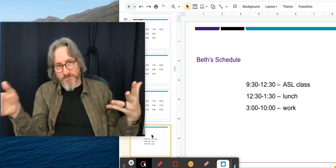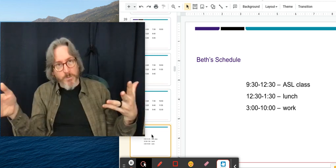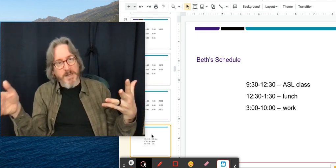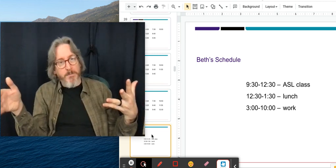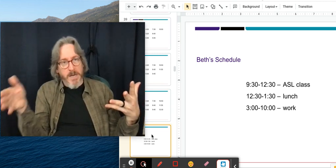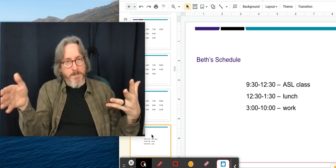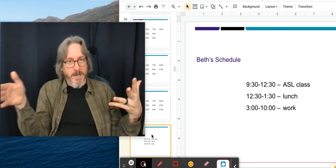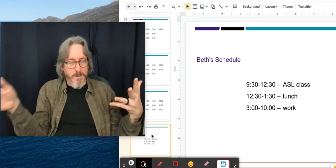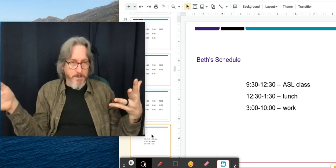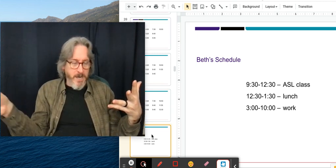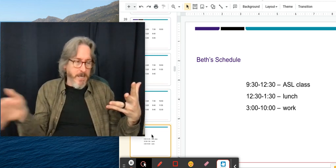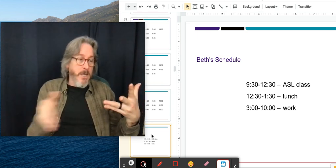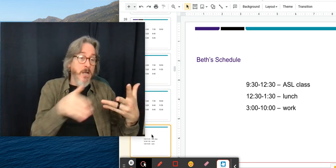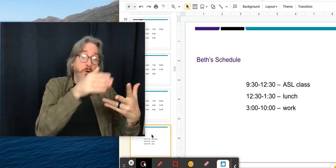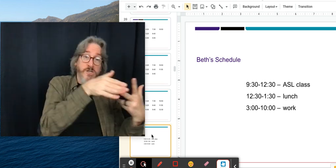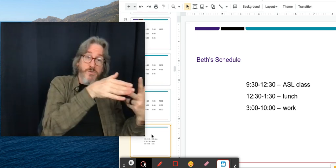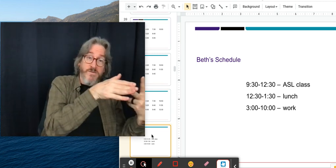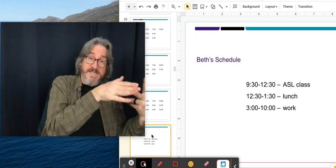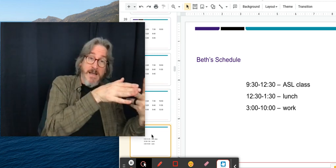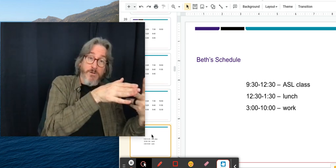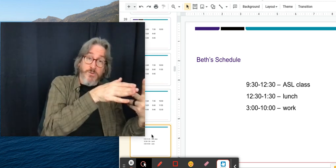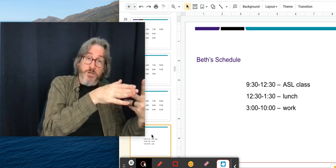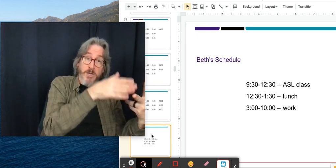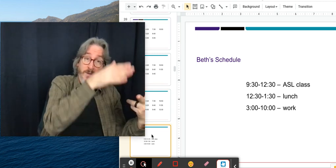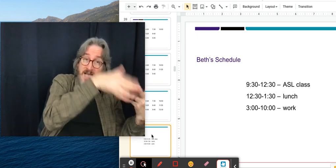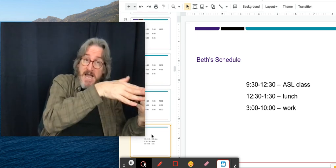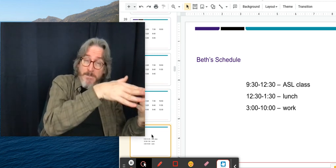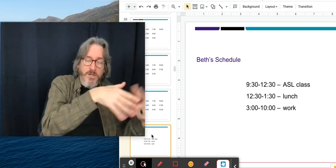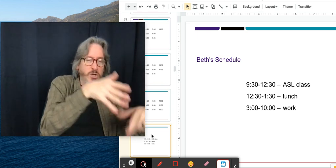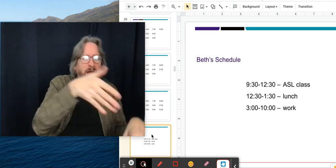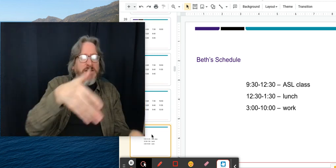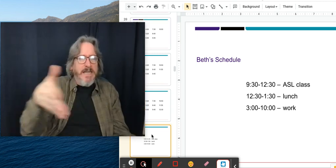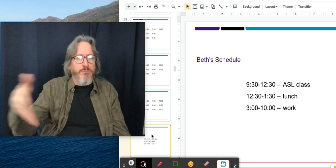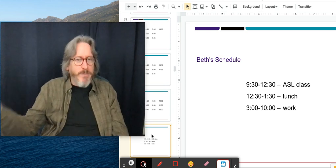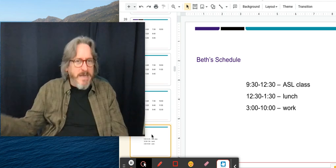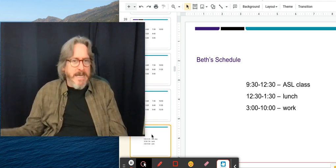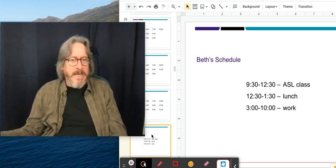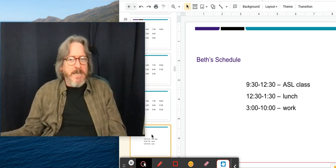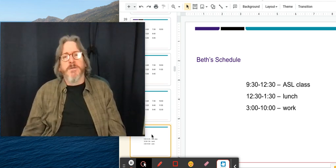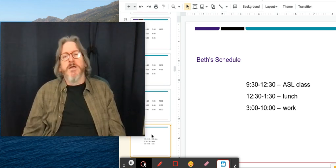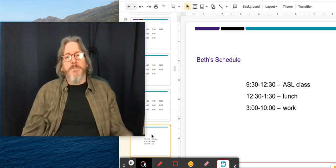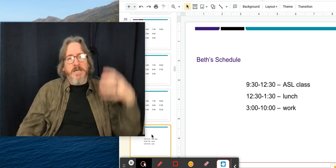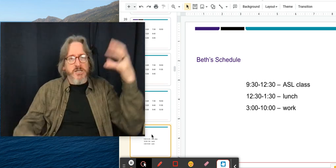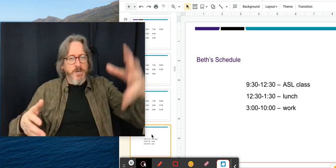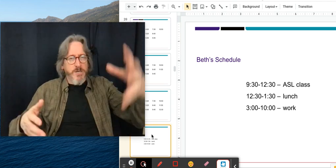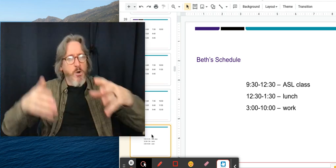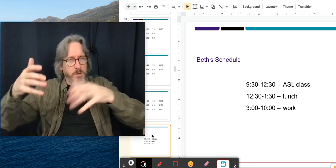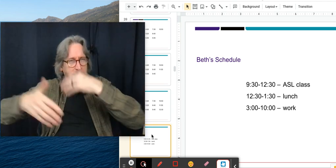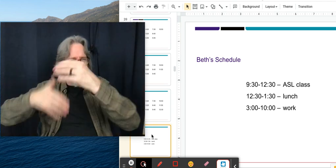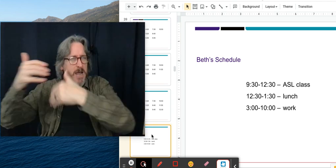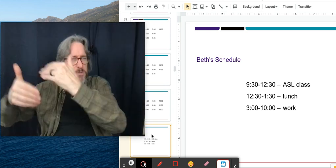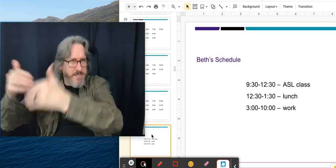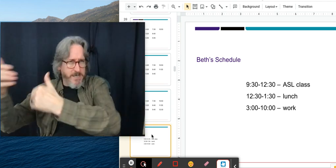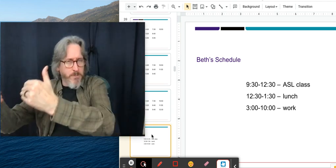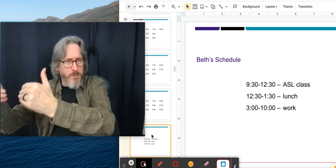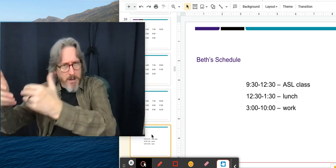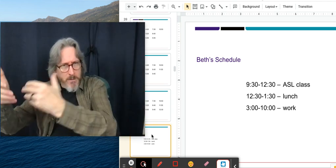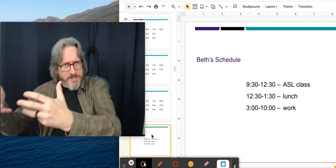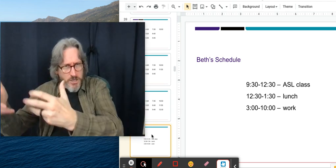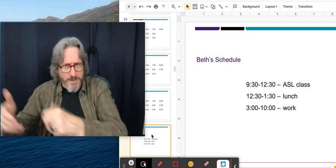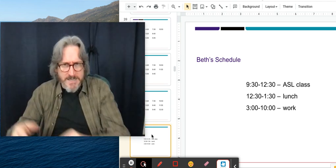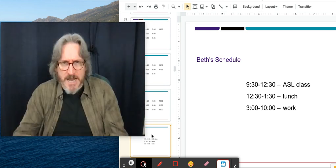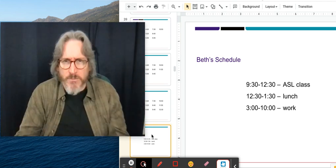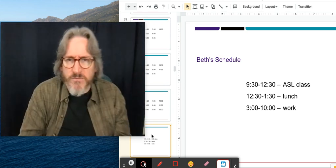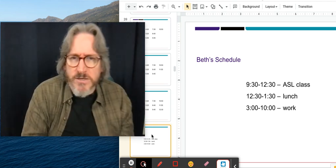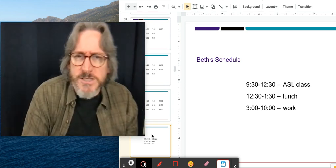don't have to repeat money, money, money, money. Once we've established that we're talking about time, you don't have to keep repeating it because we know each time we see a number now,